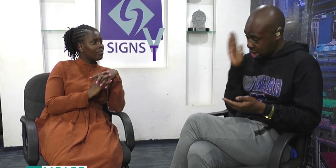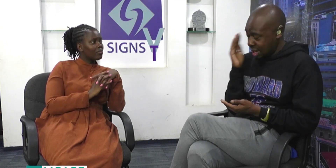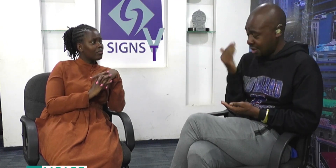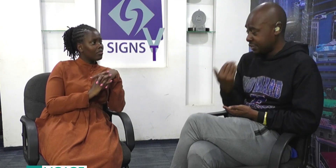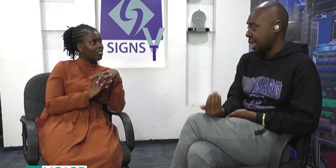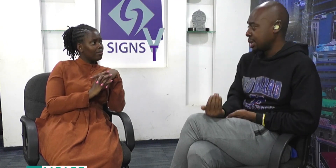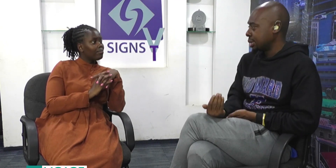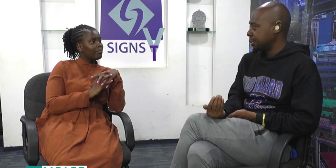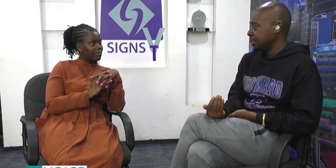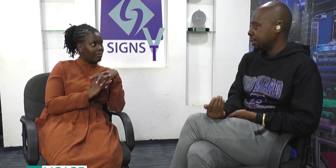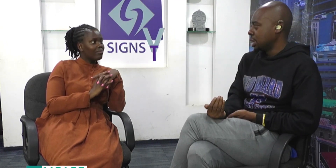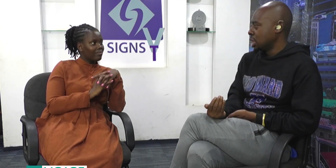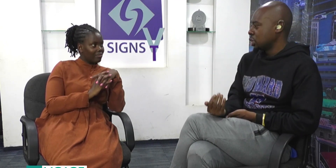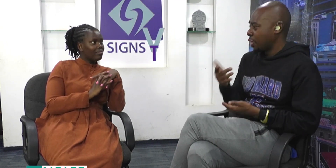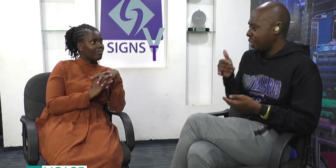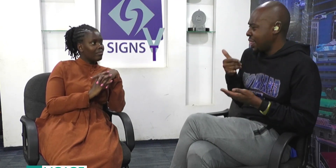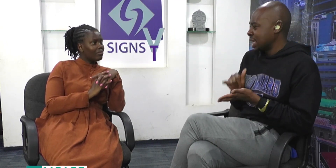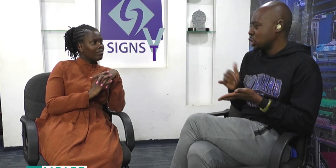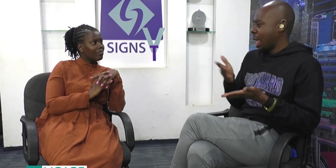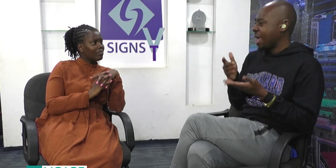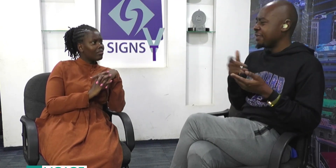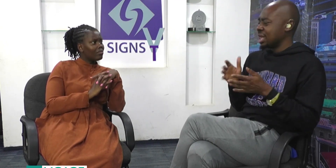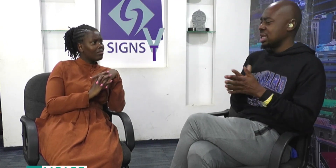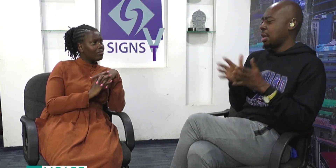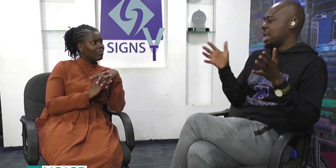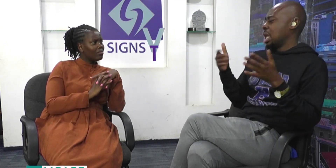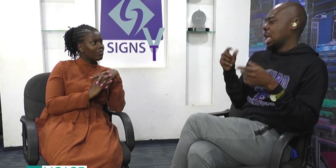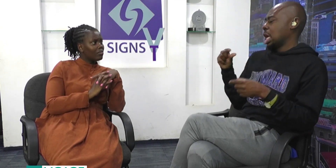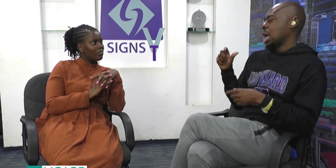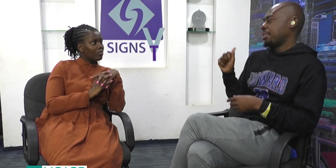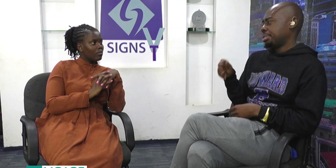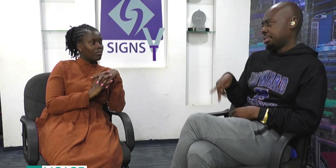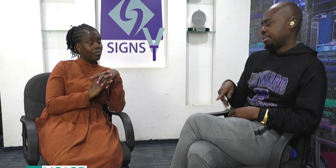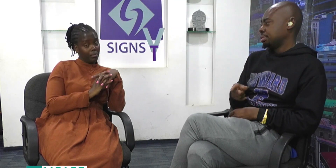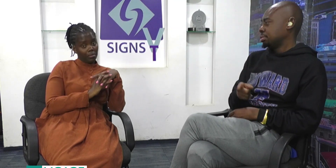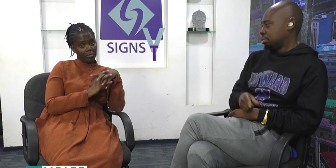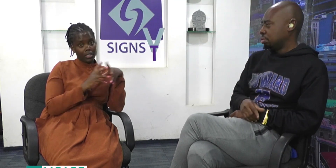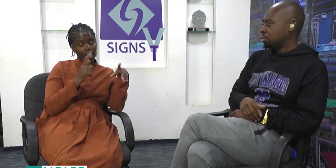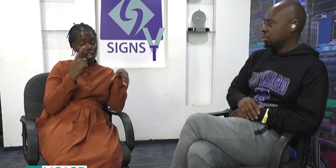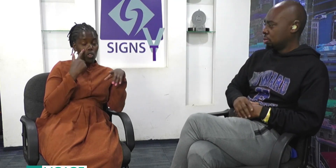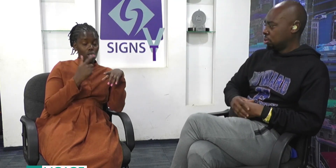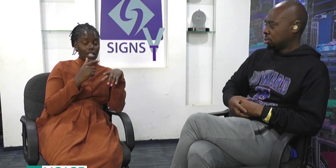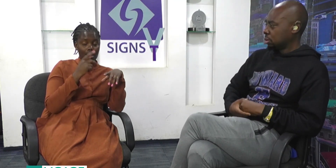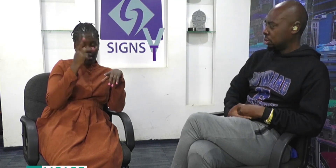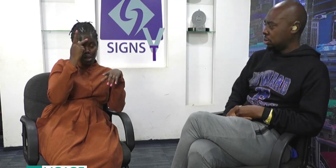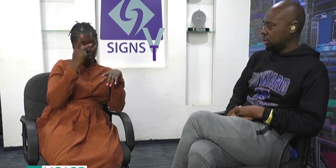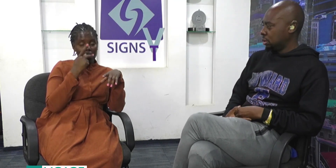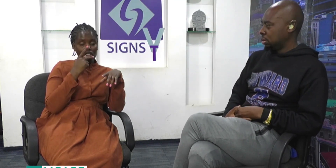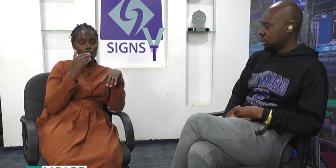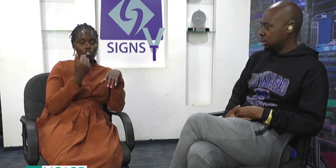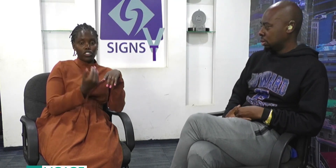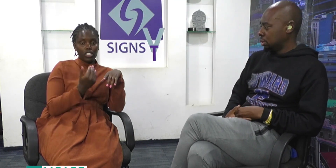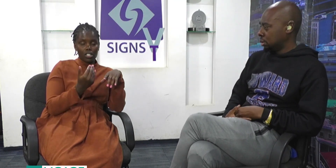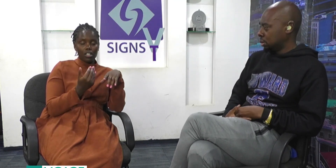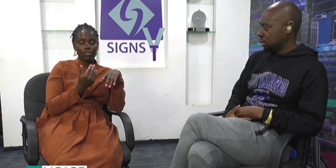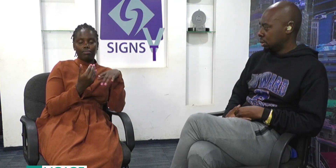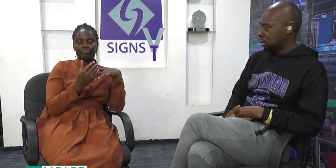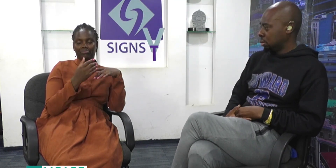understand the deaf children, and they don't know that their first language is KSL. Now, you see, parents who have